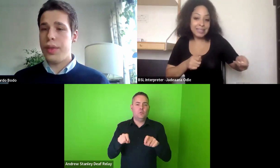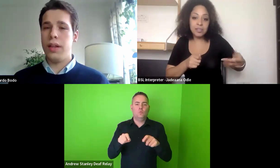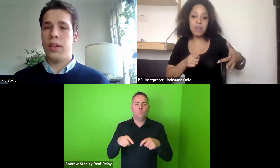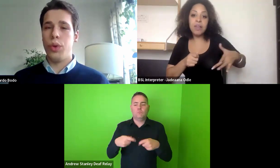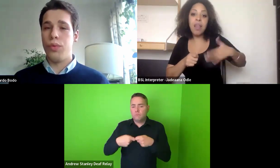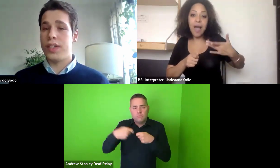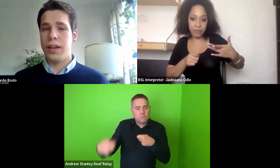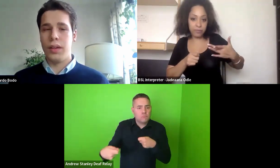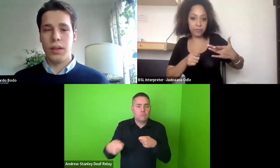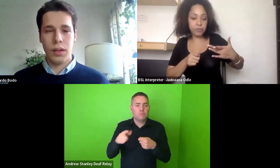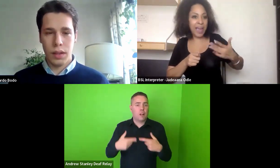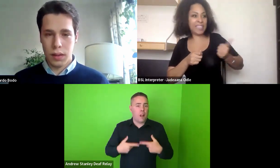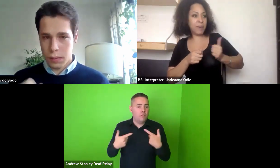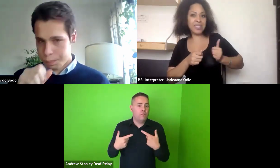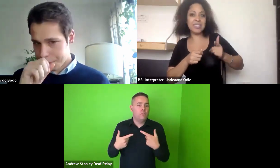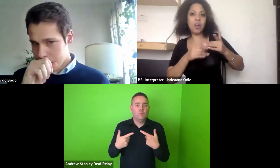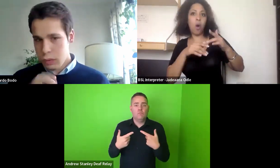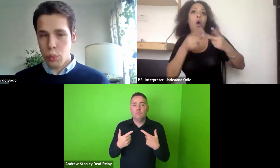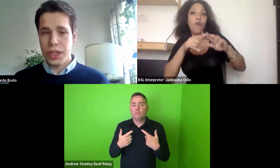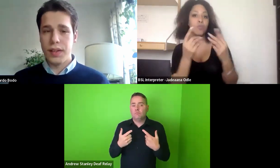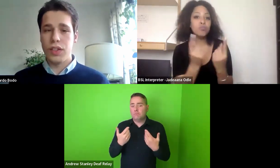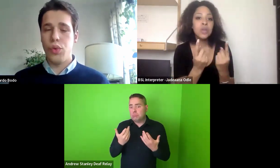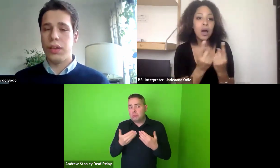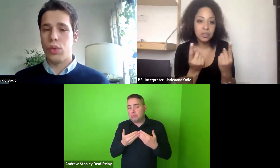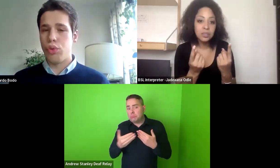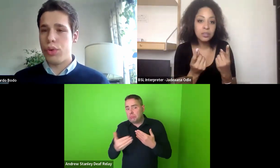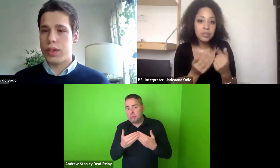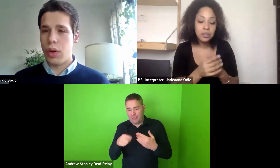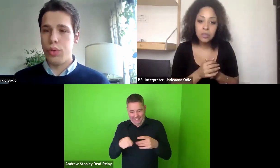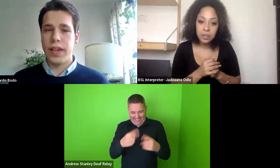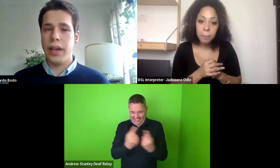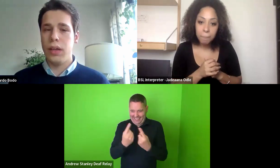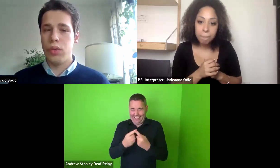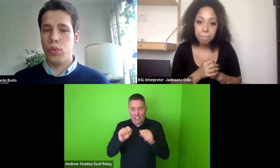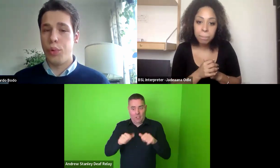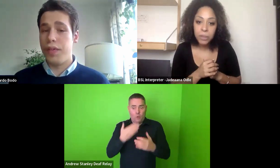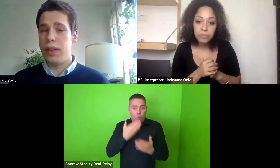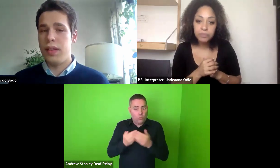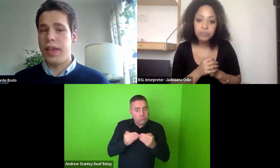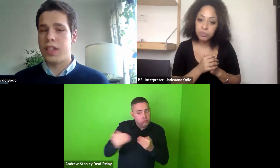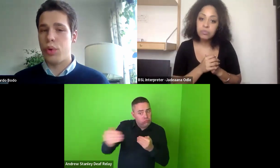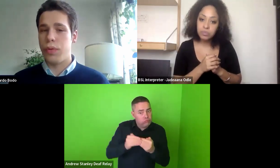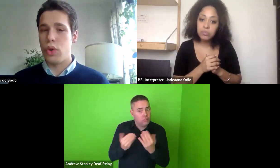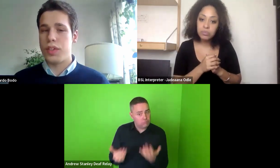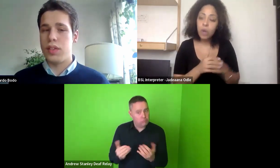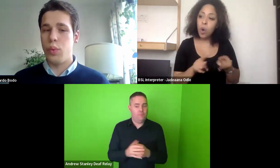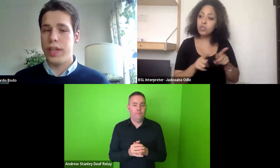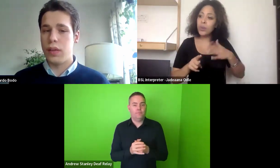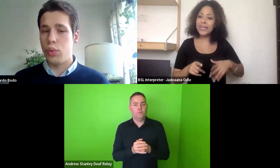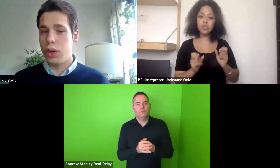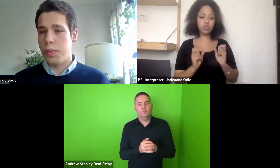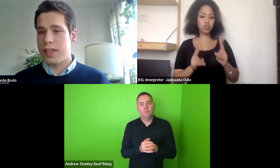and only then, we have recycling. And we need the strict controls on recycling to prevent the export of